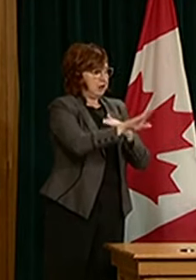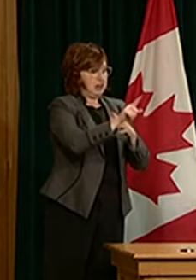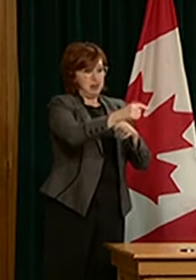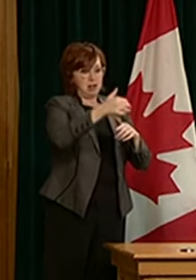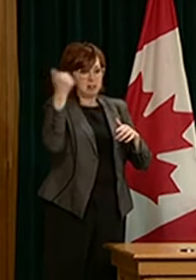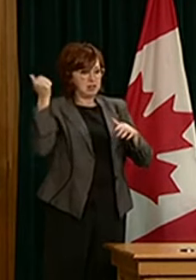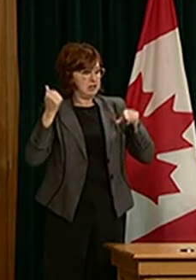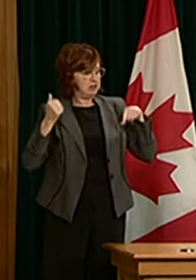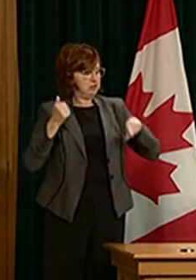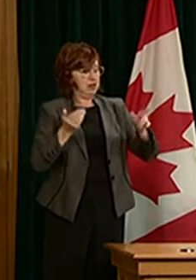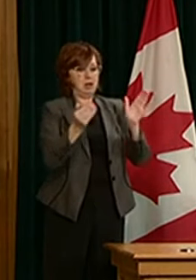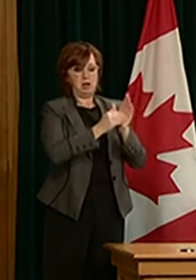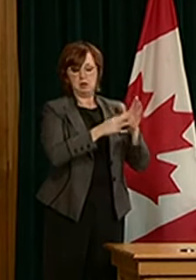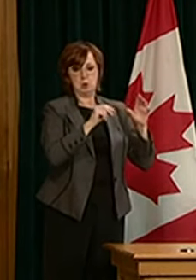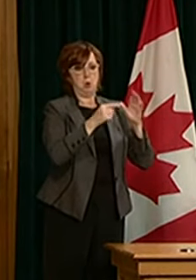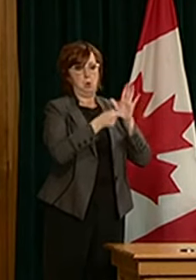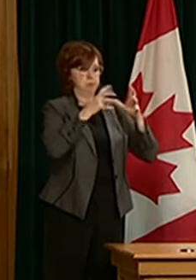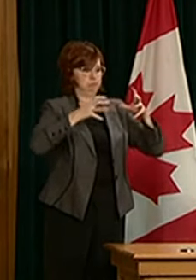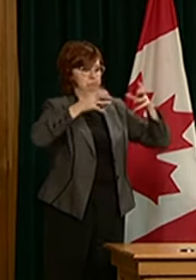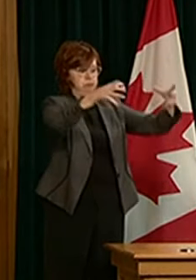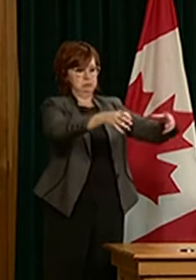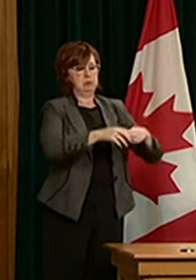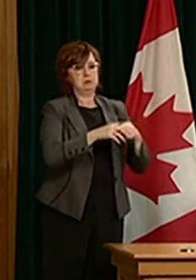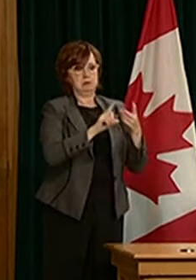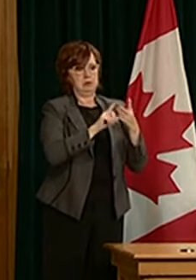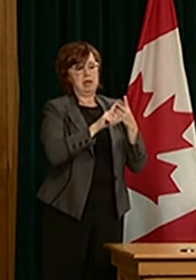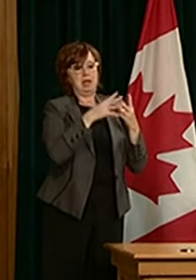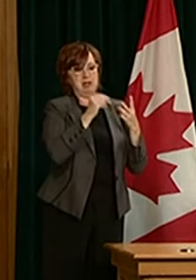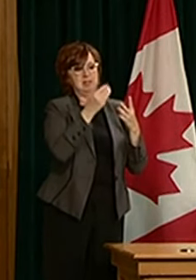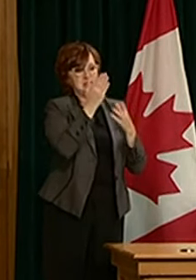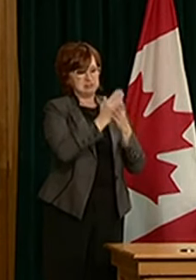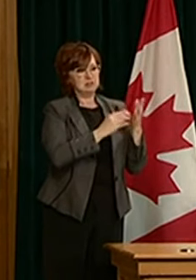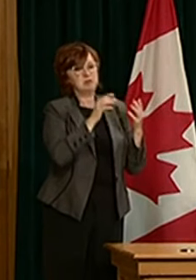ICU admission, with 90 to 95% requiring ventilation.